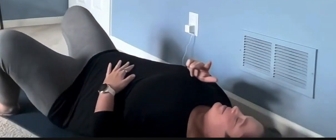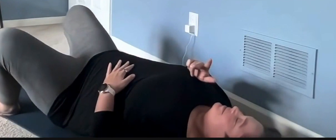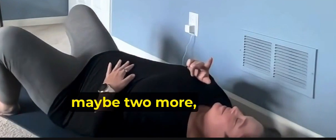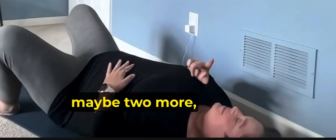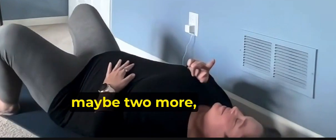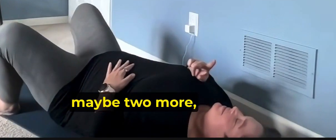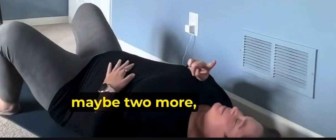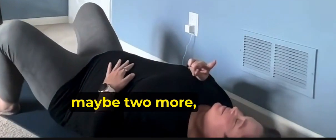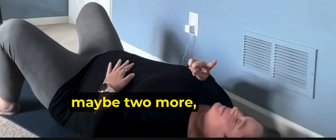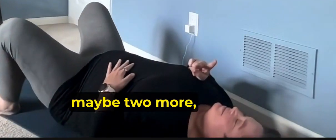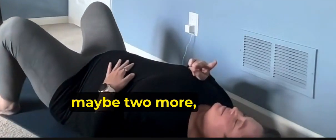Maybe 2 more.